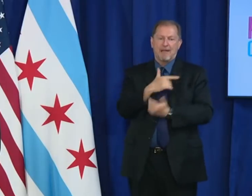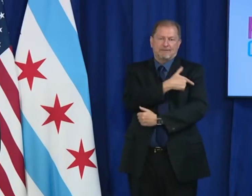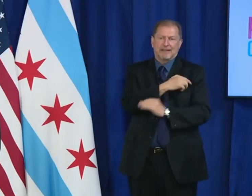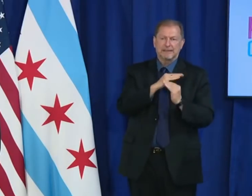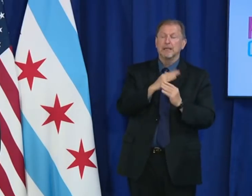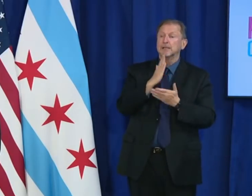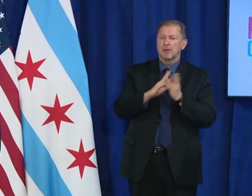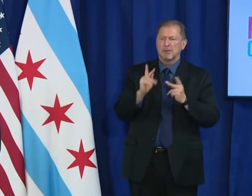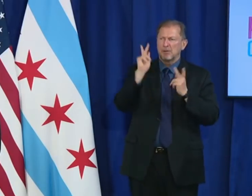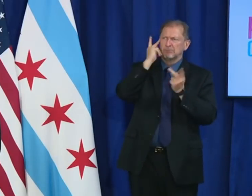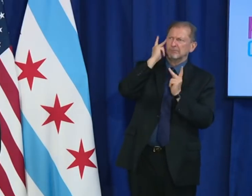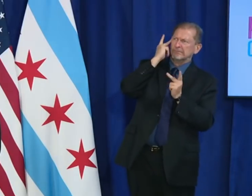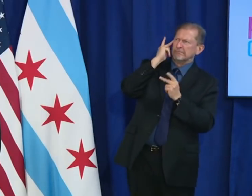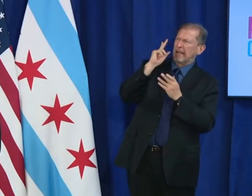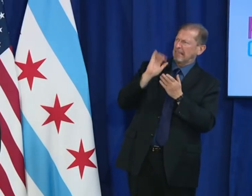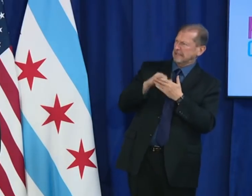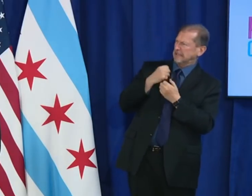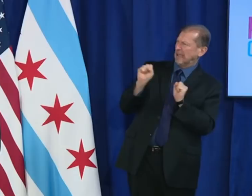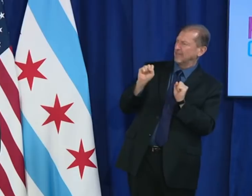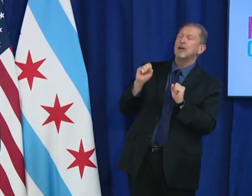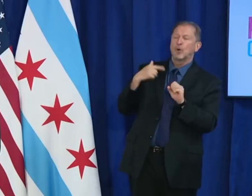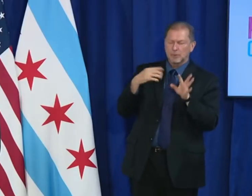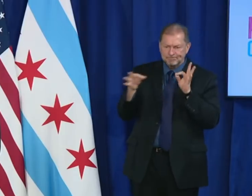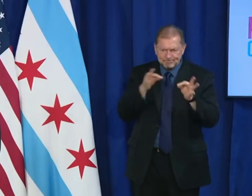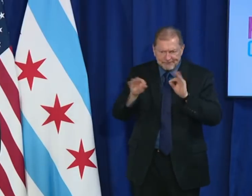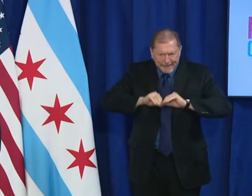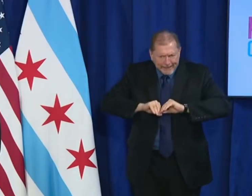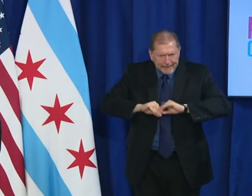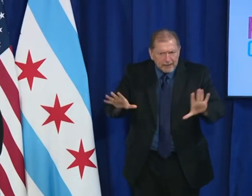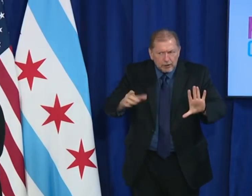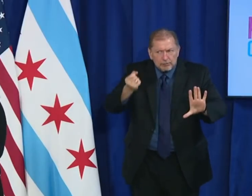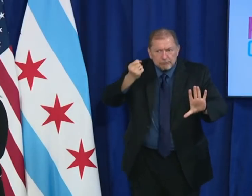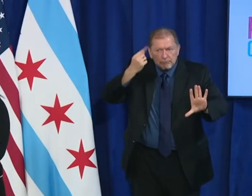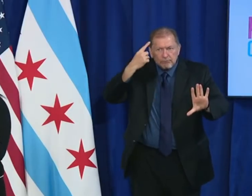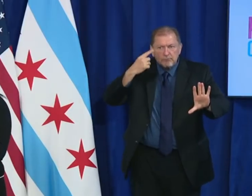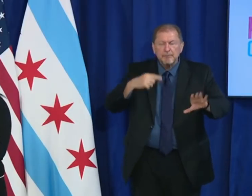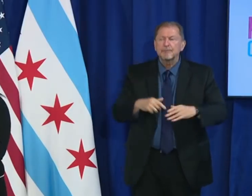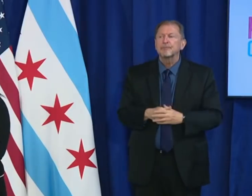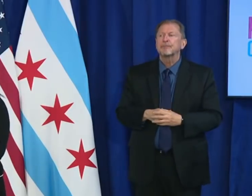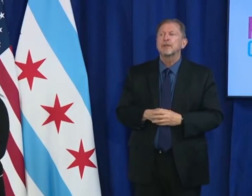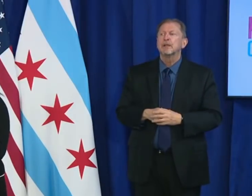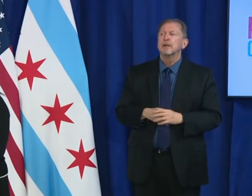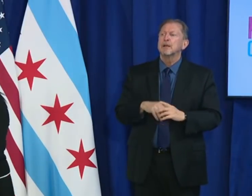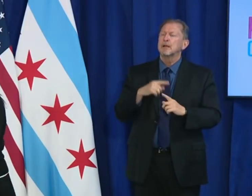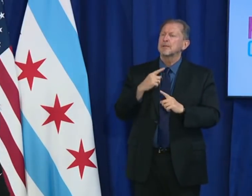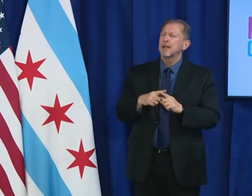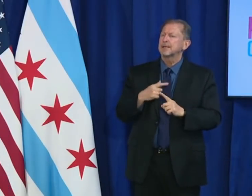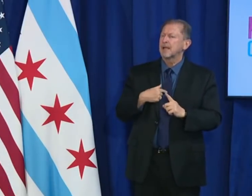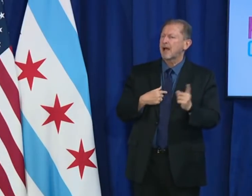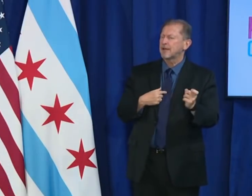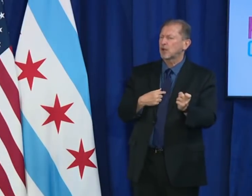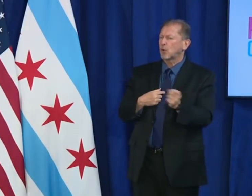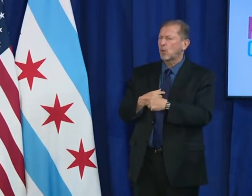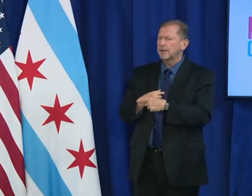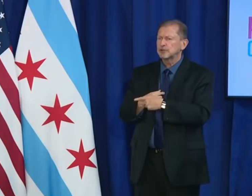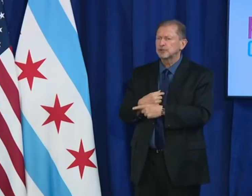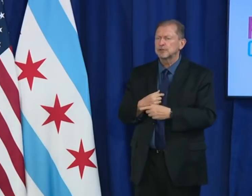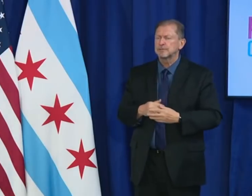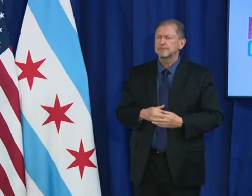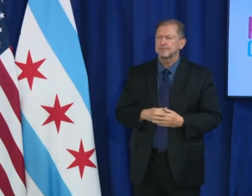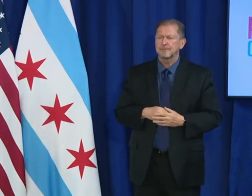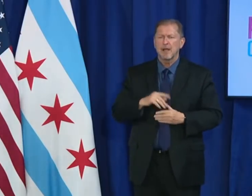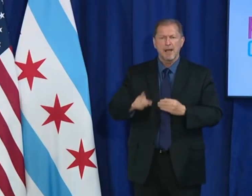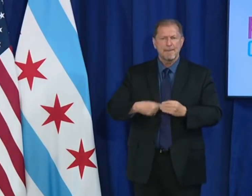the community when it comes to vaccines so that we can address them. Thank you. And Dr. Arwady, if I may go back to asking you